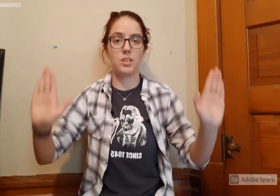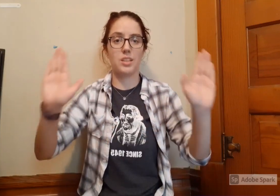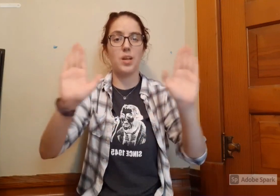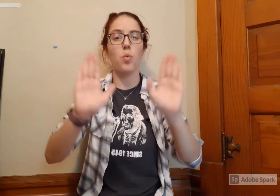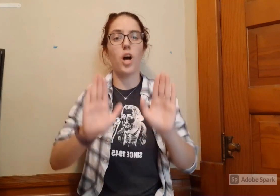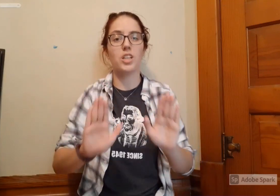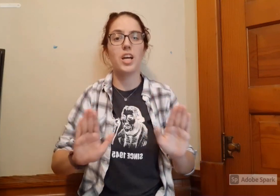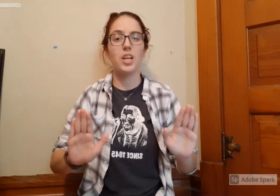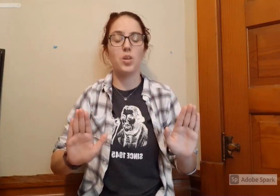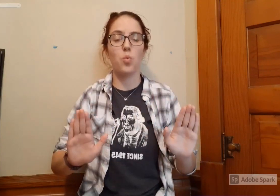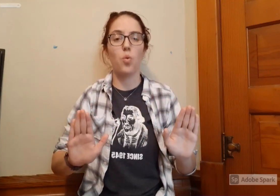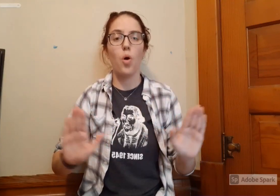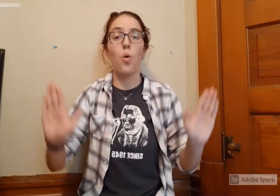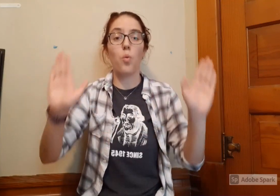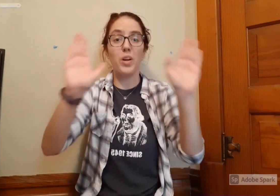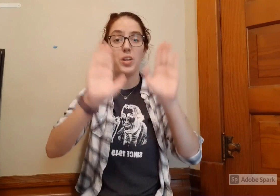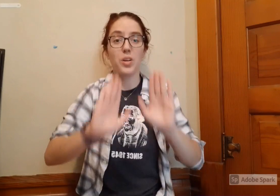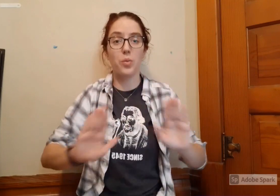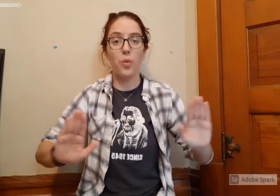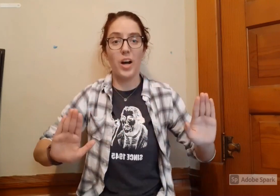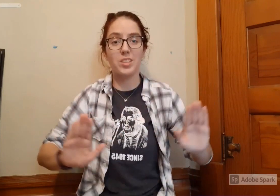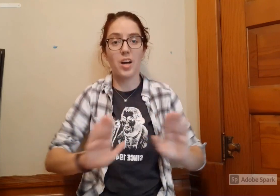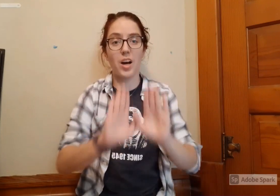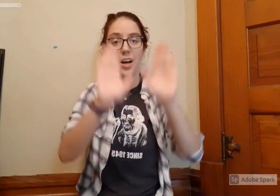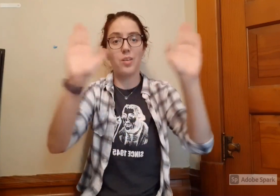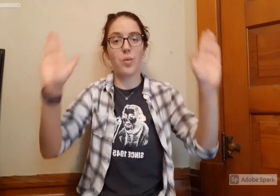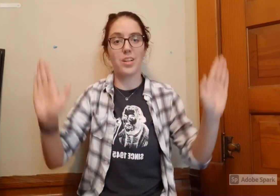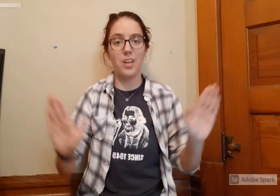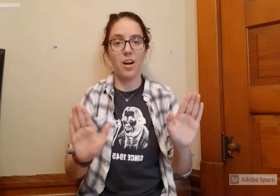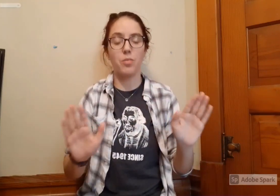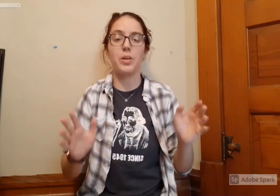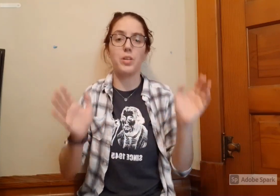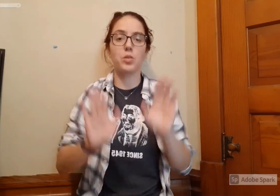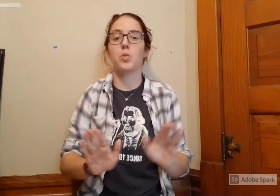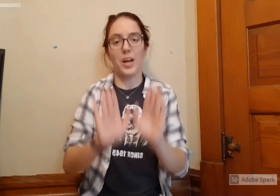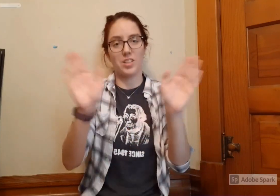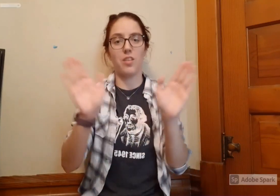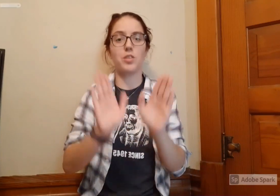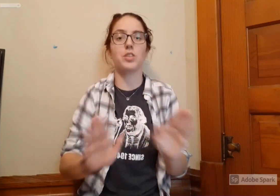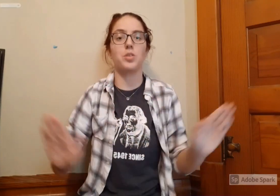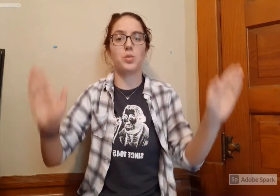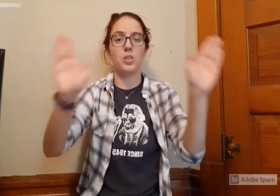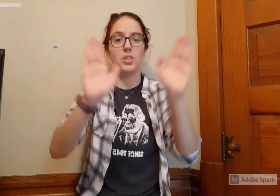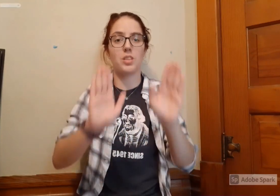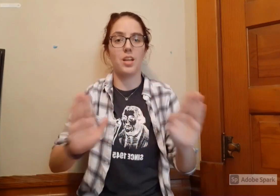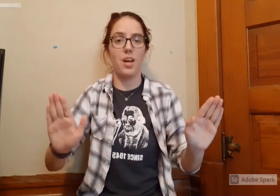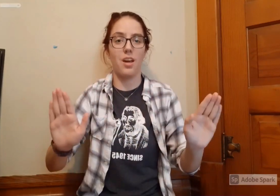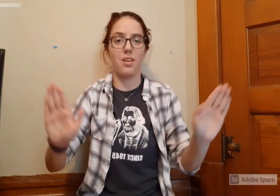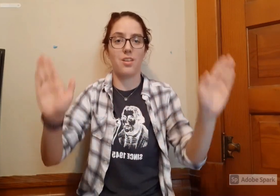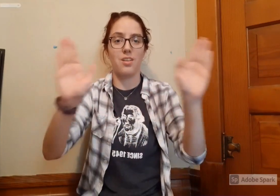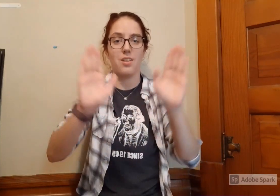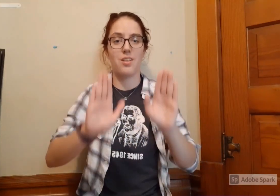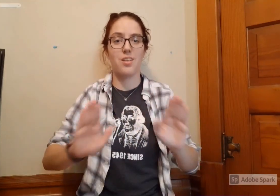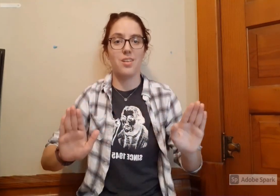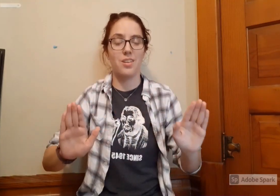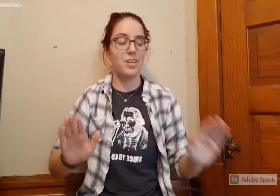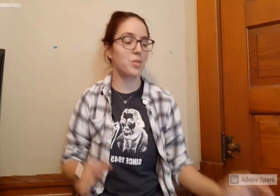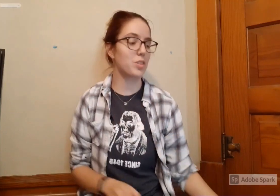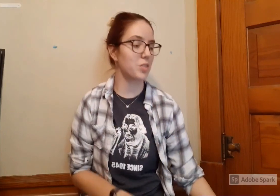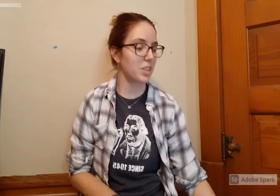like watch the wind wax on, wax off, but you don't do the wax off, you just do Sunday, which is really